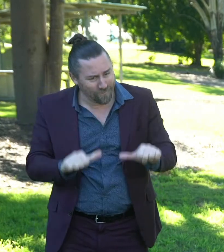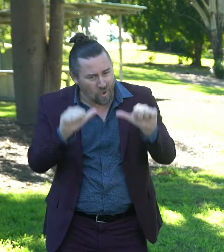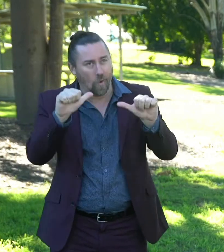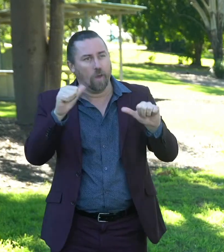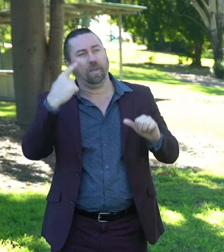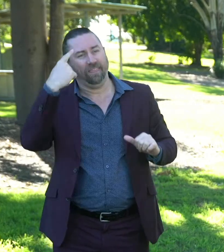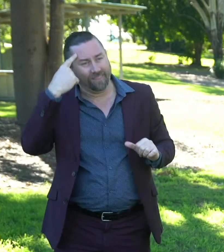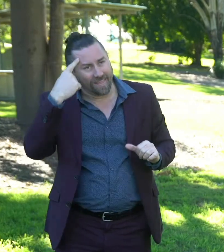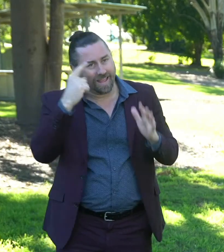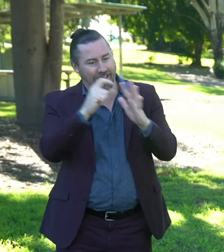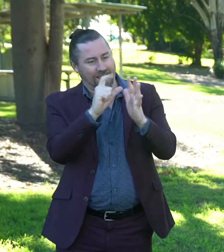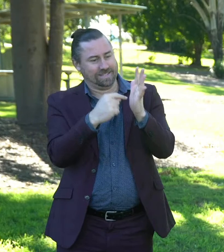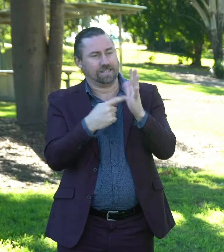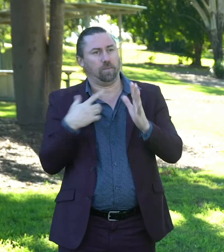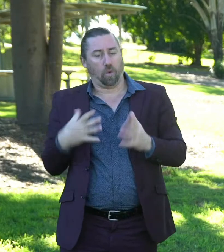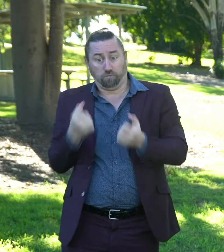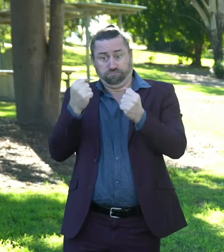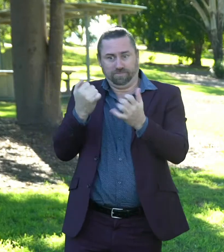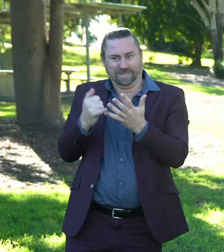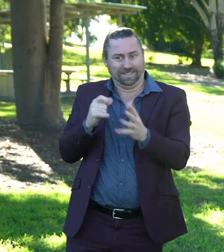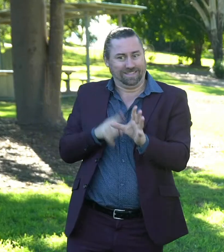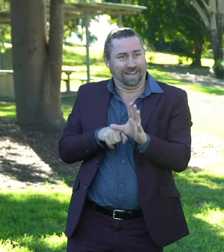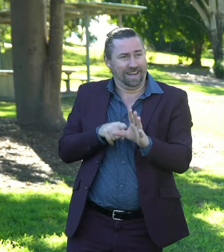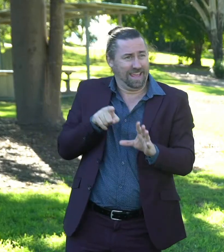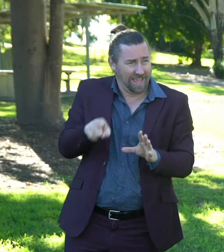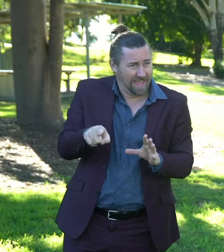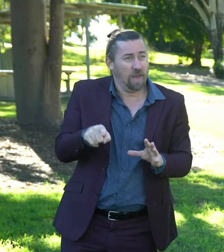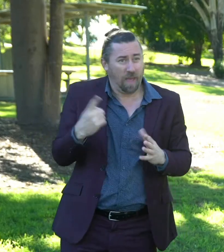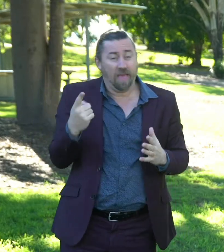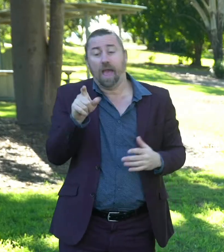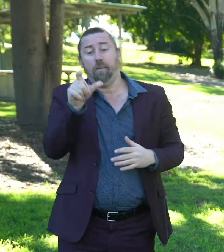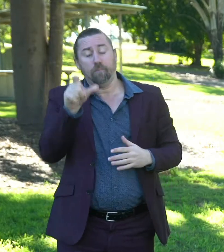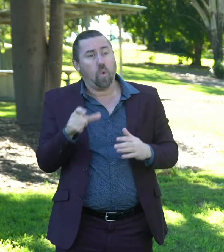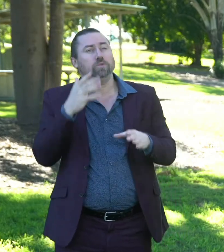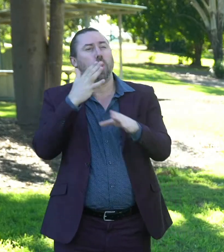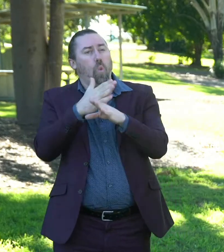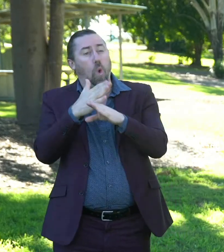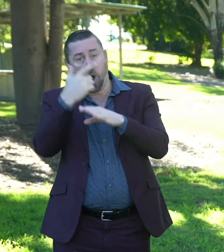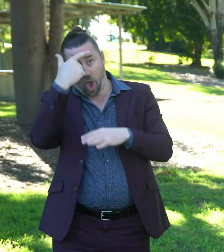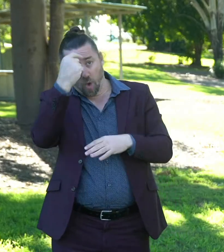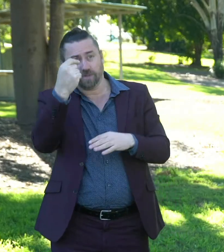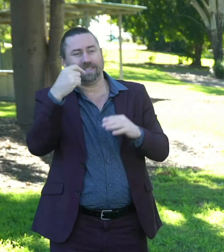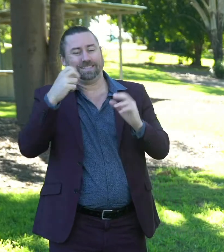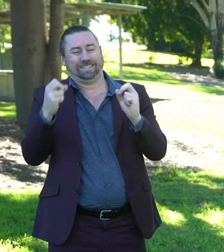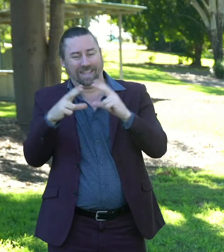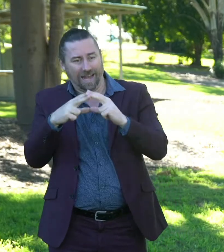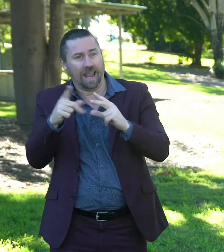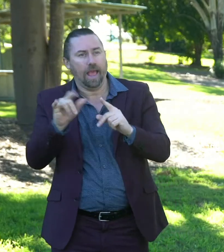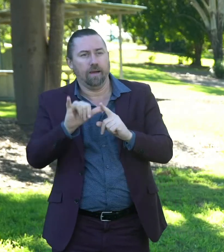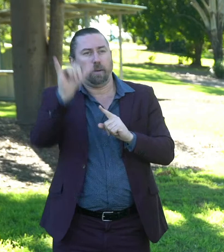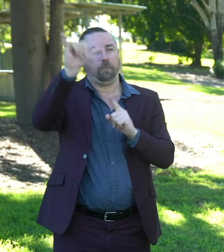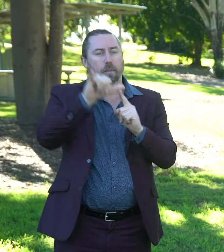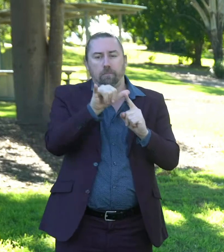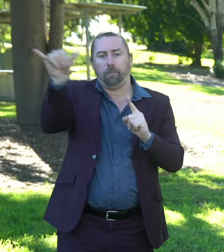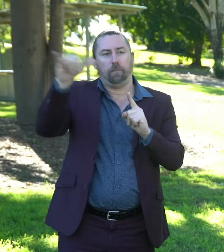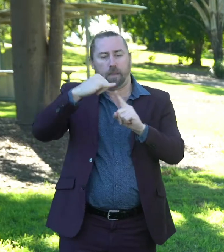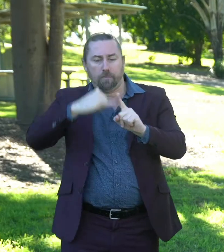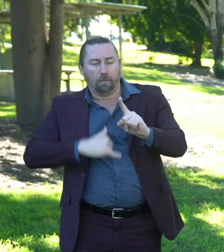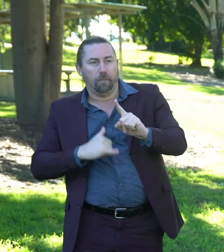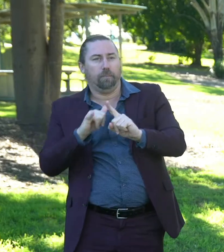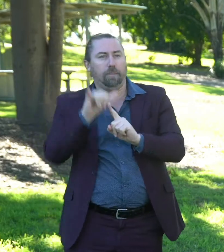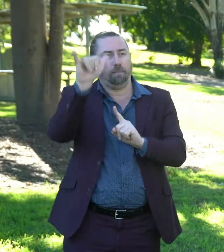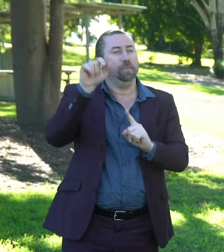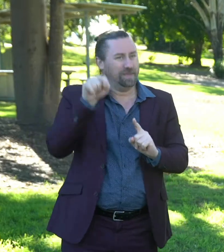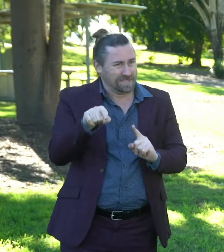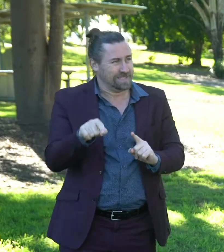we don't know any of that. But there's someone who's based in Sydney and did those 5 flights on Friday